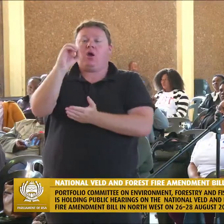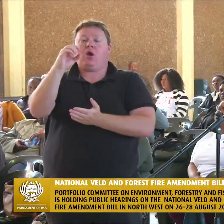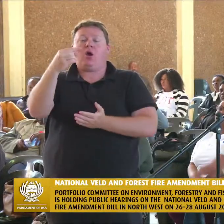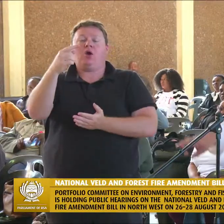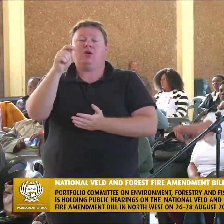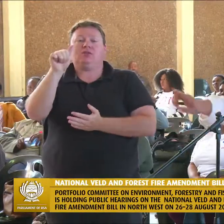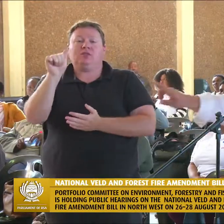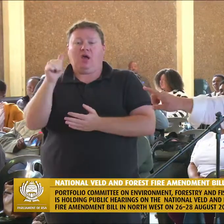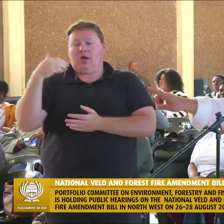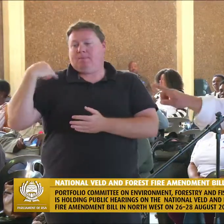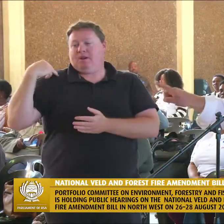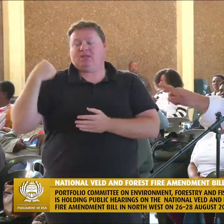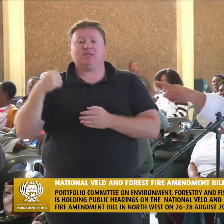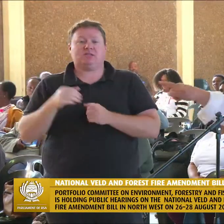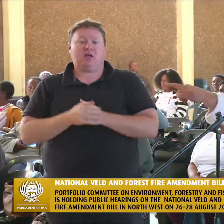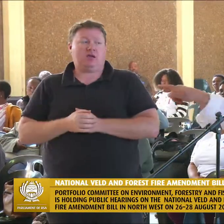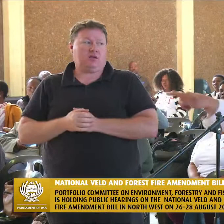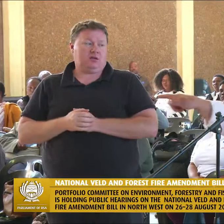culture